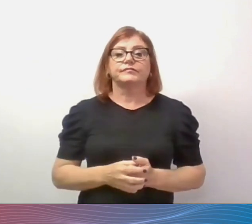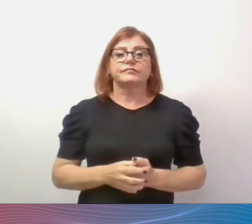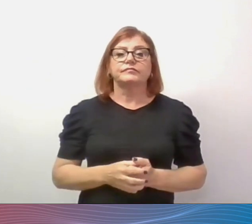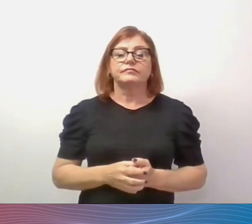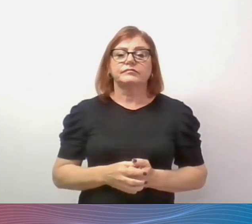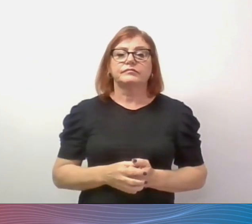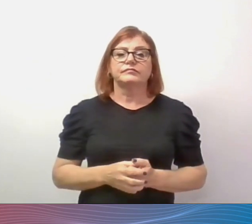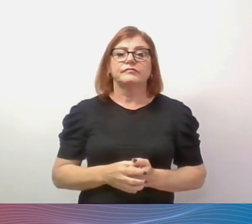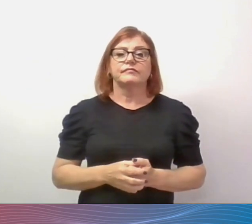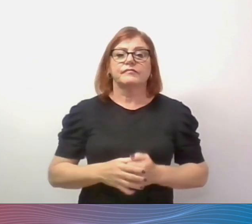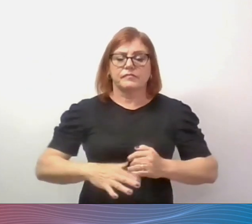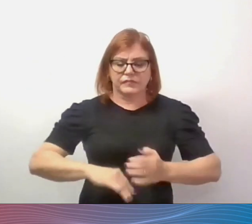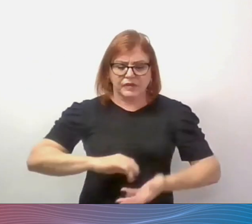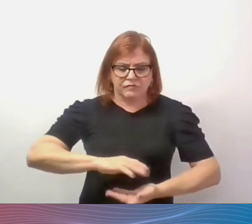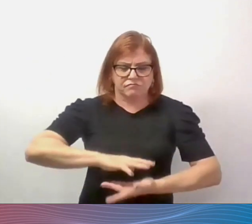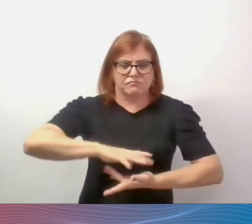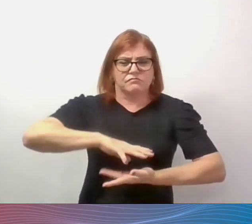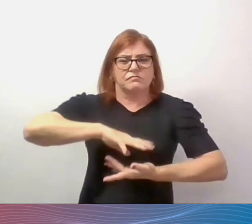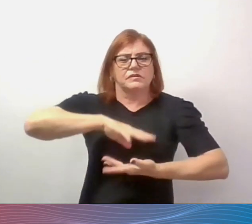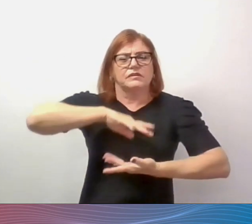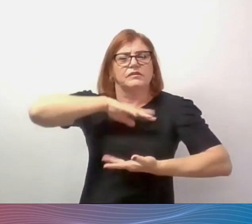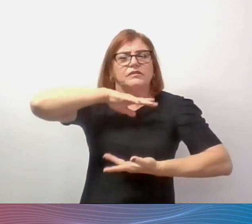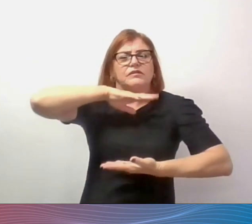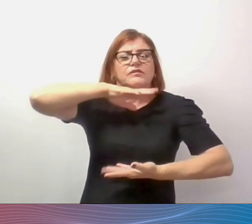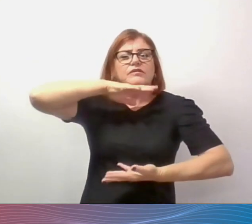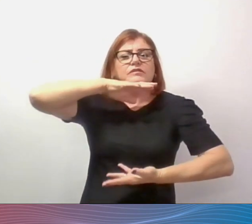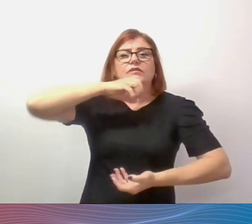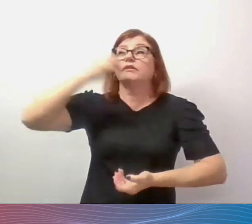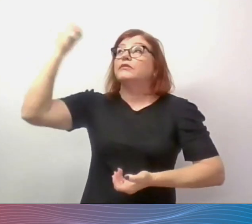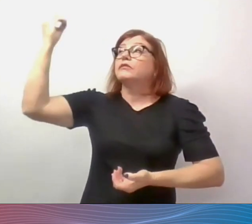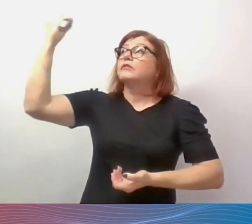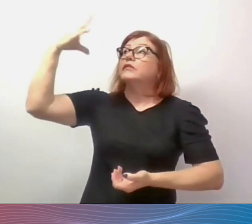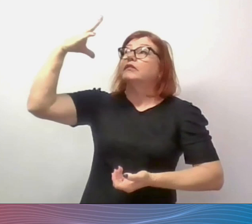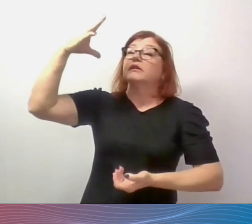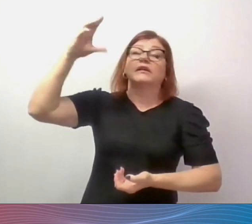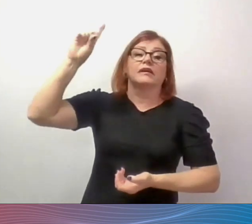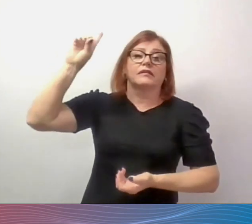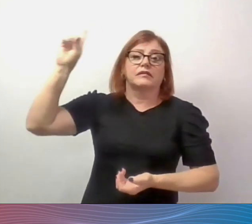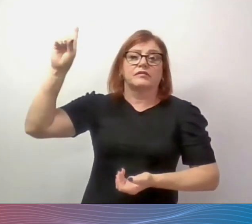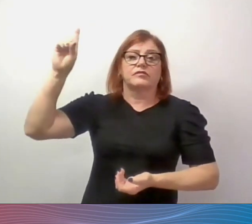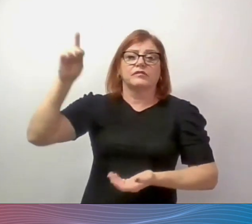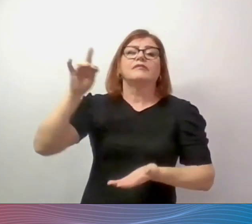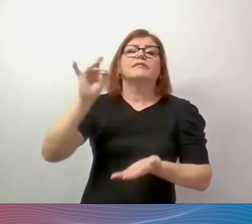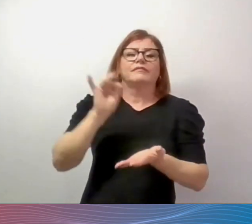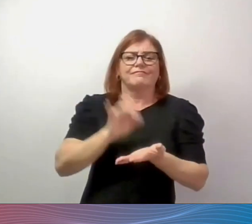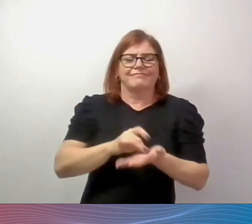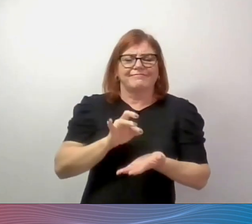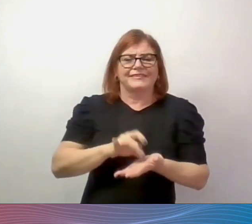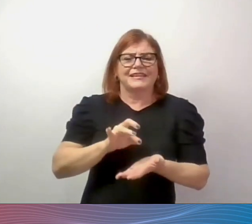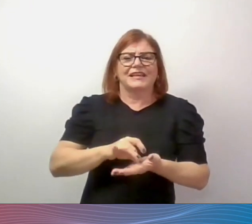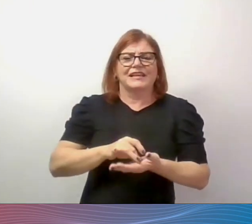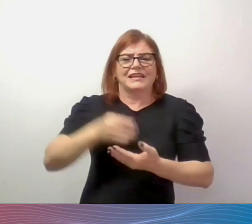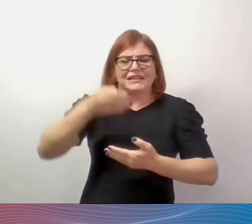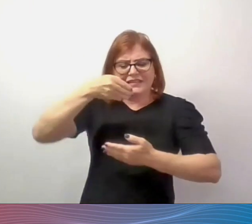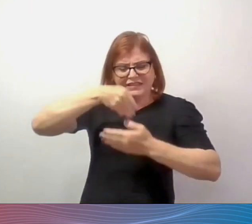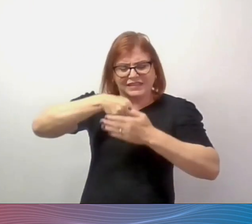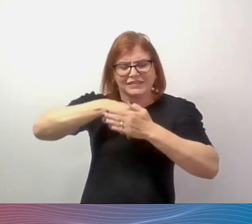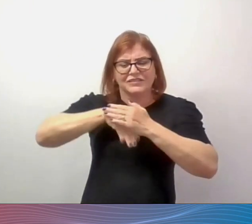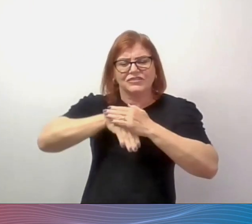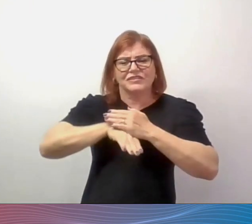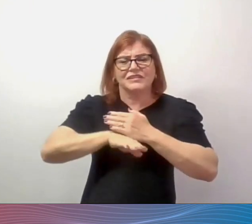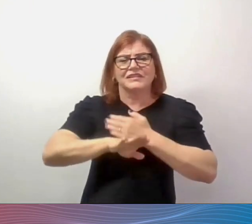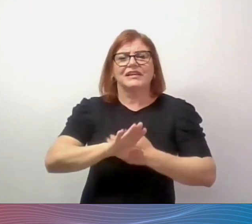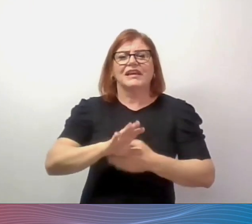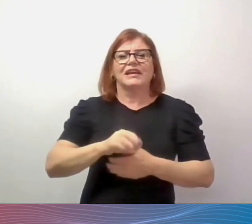Deus. Saturated with the grace of God. E a realidade toma conta dessas pessoas. And reality takes over these people.